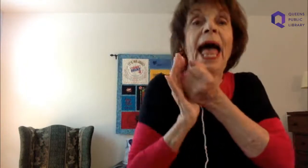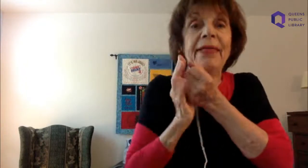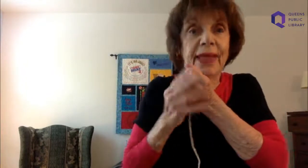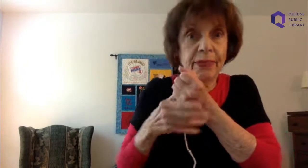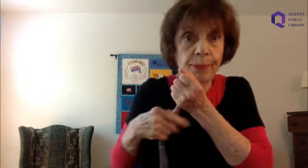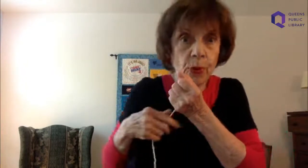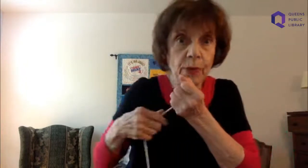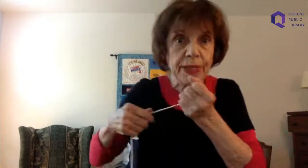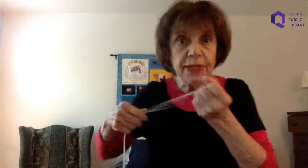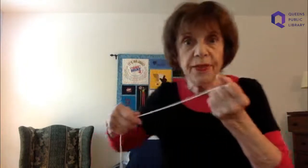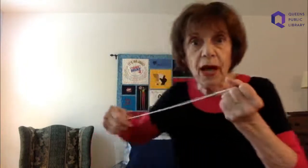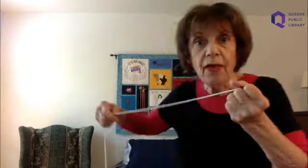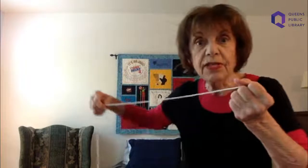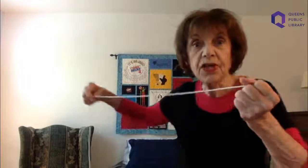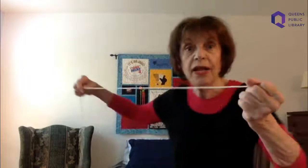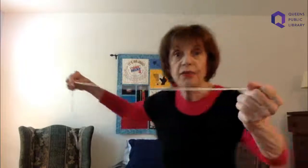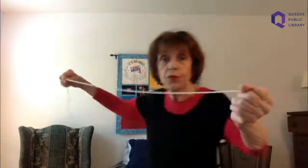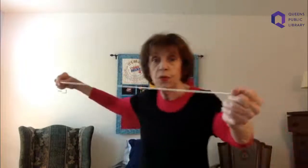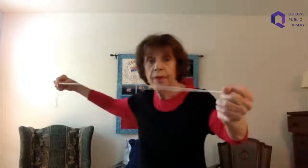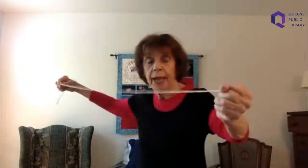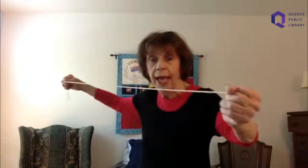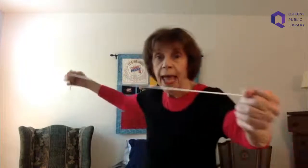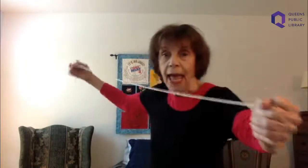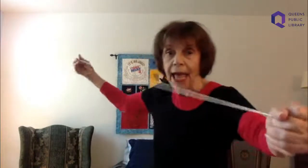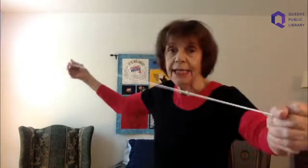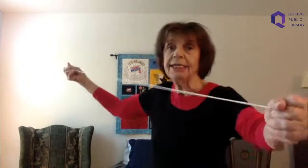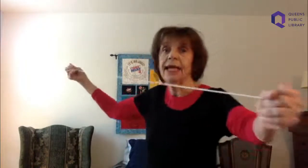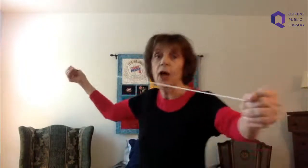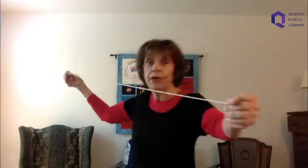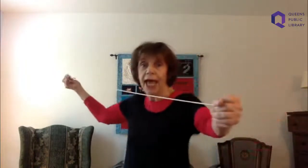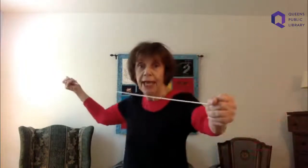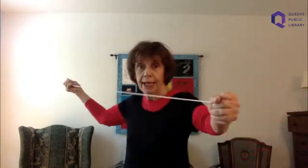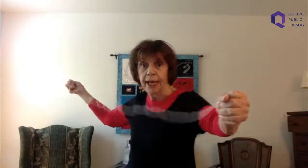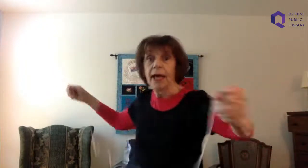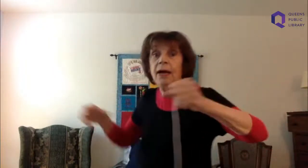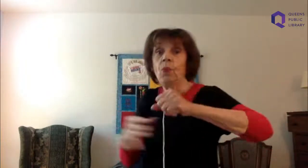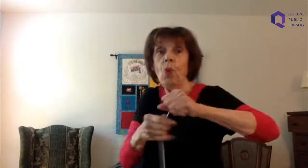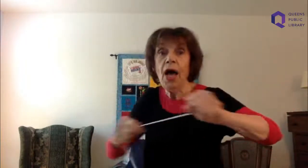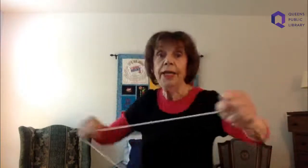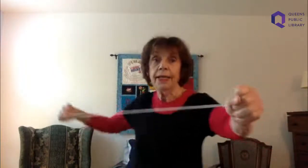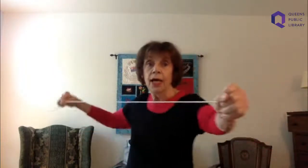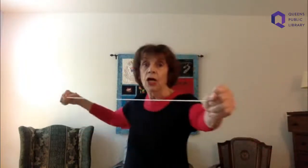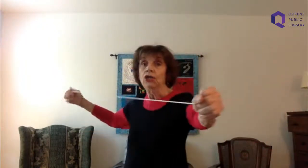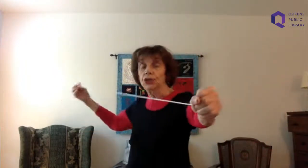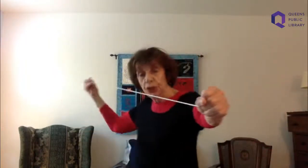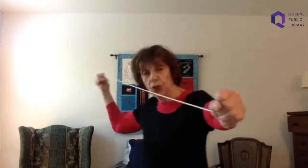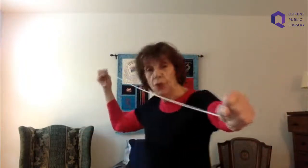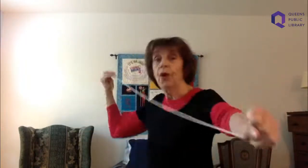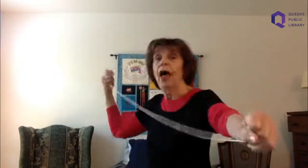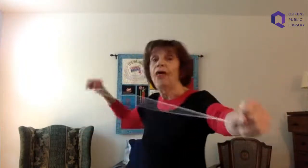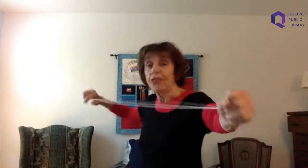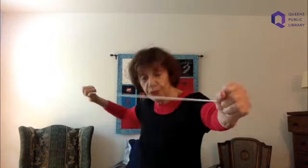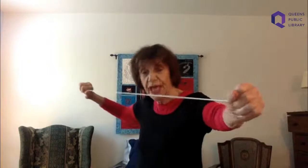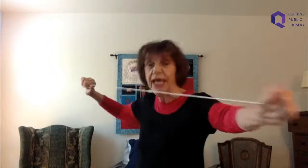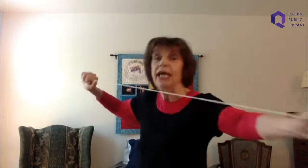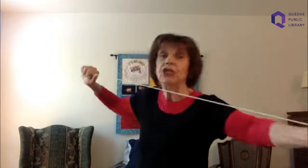And then the boy went to the other side of the room and he said, okay, one, two, three,